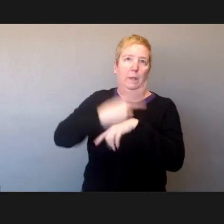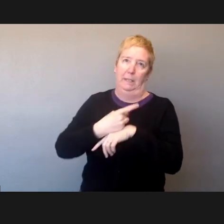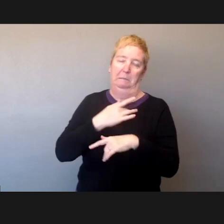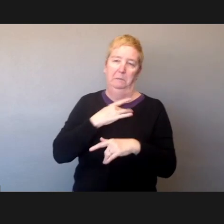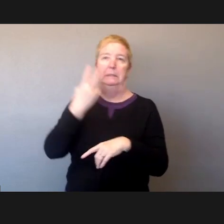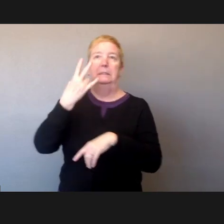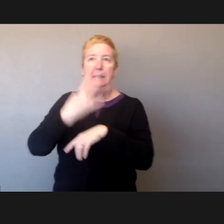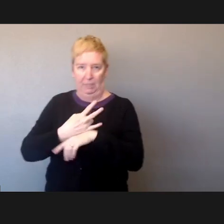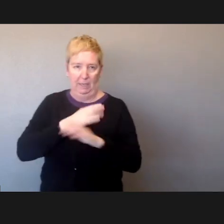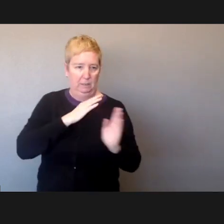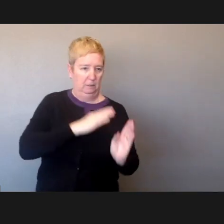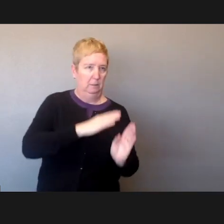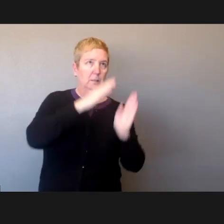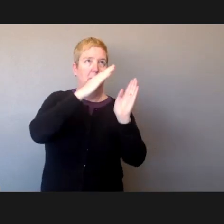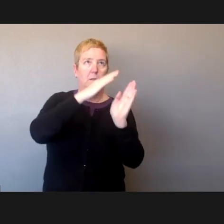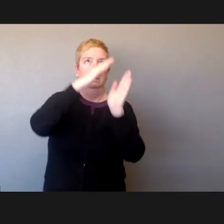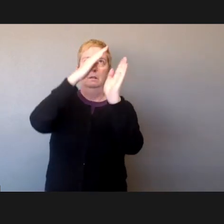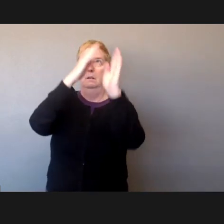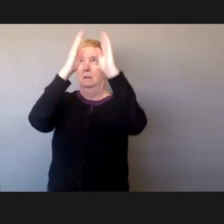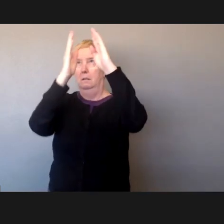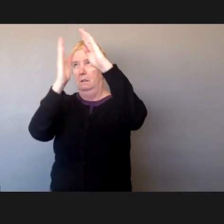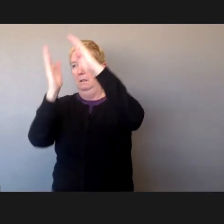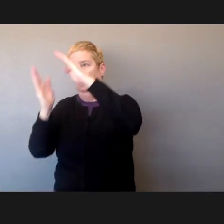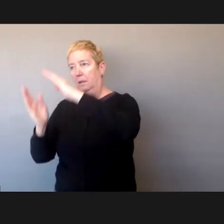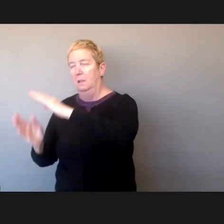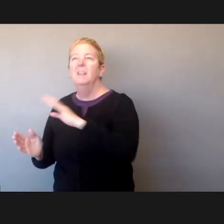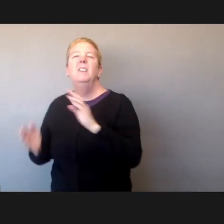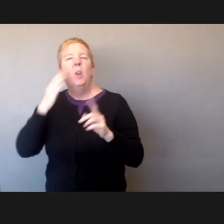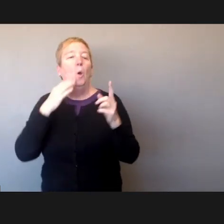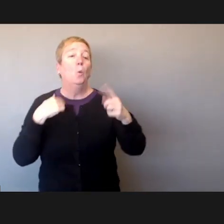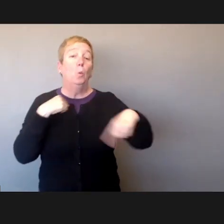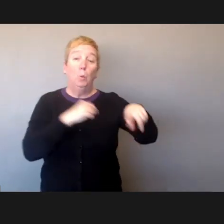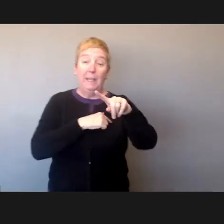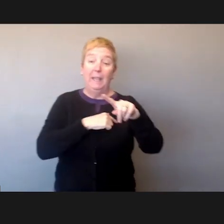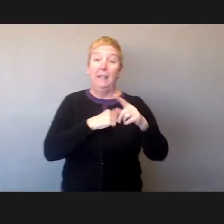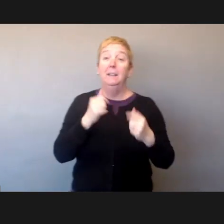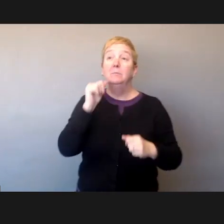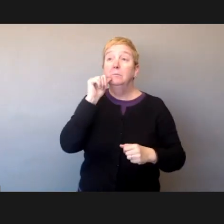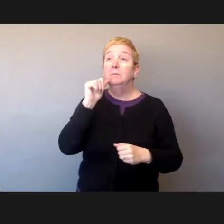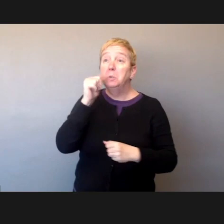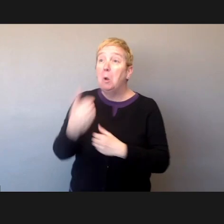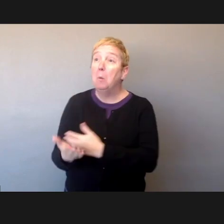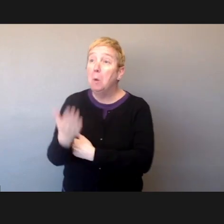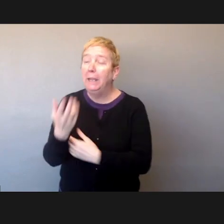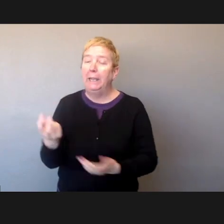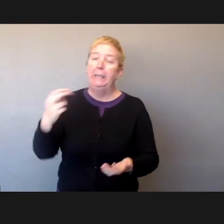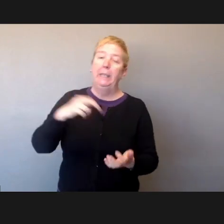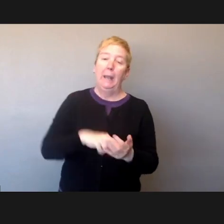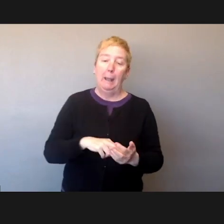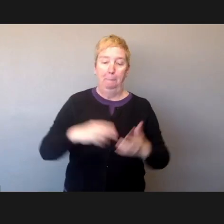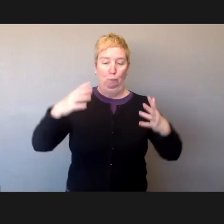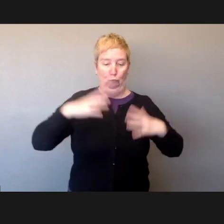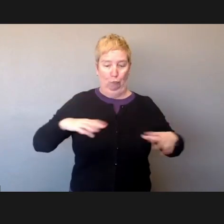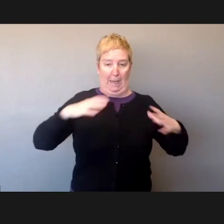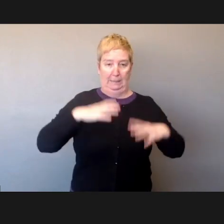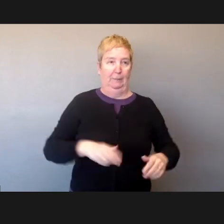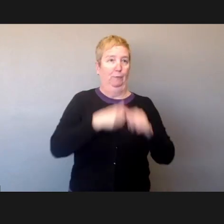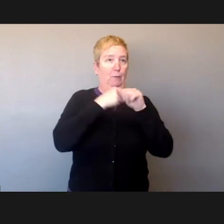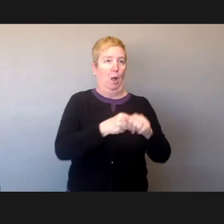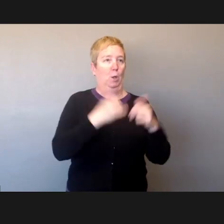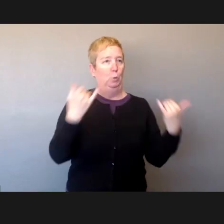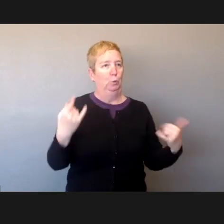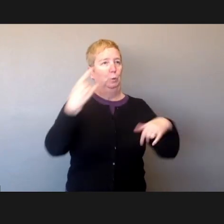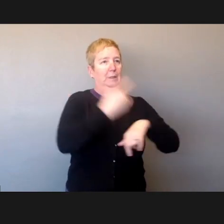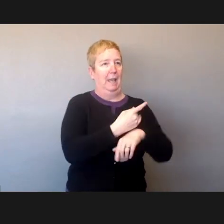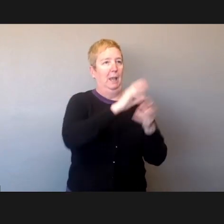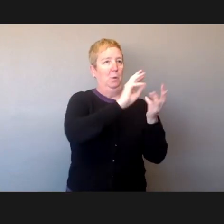I know most of us get dressed based on today's weather, but for COVID and for a pandemic, that data will